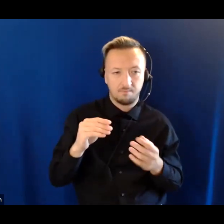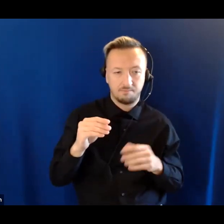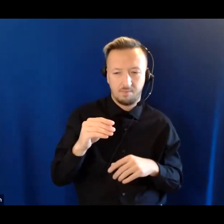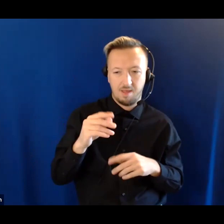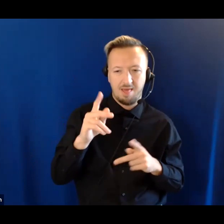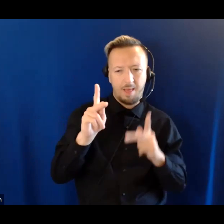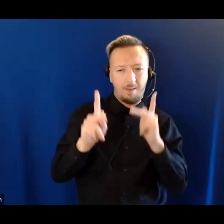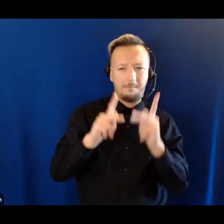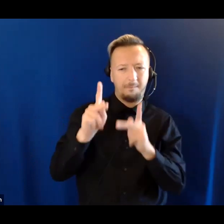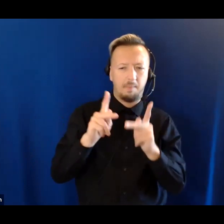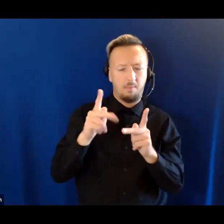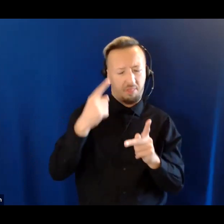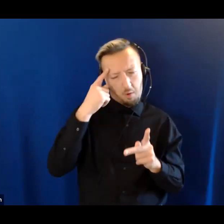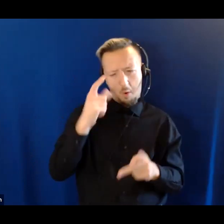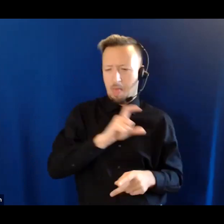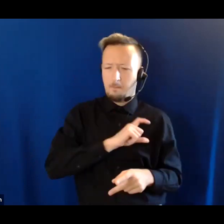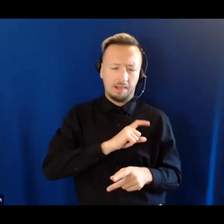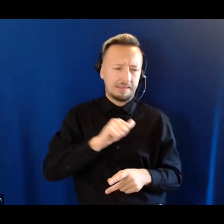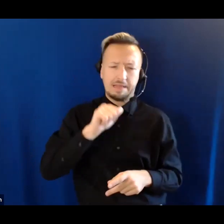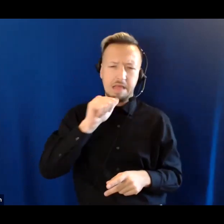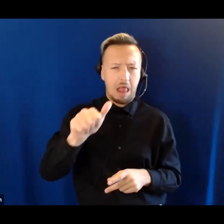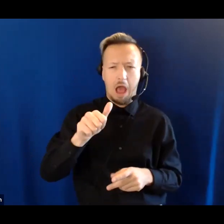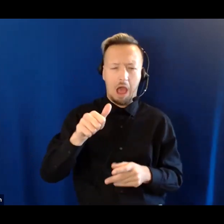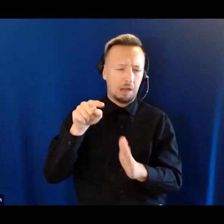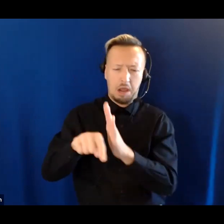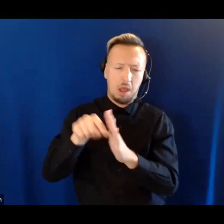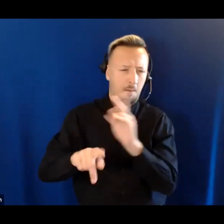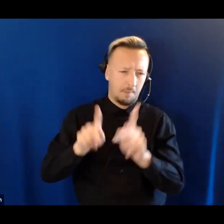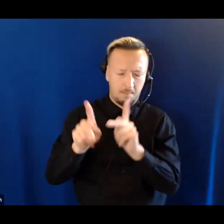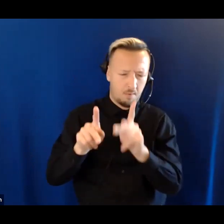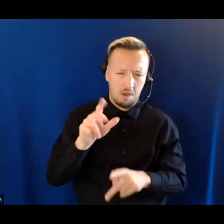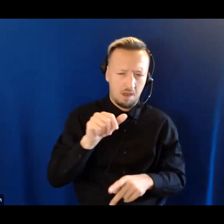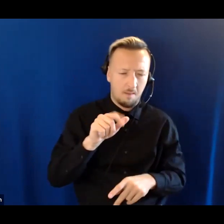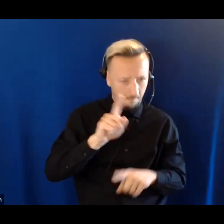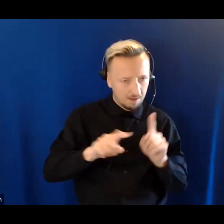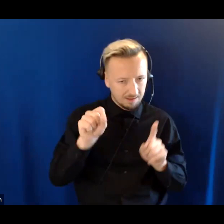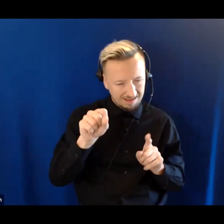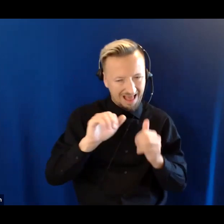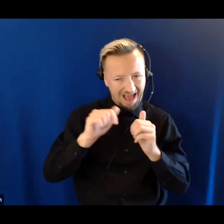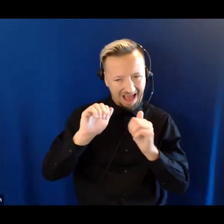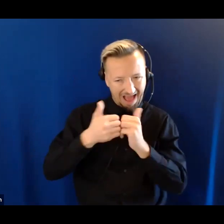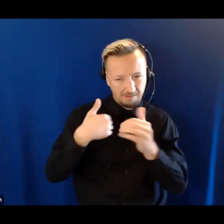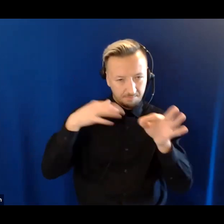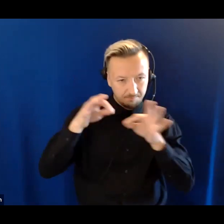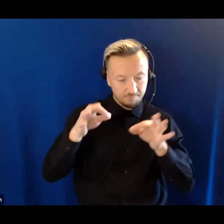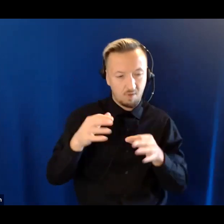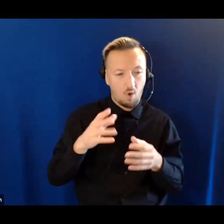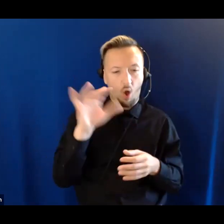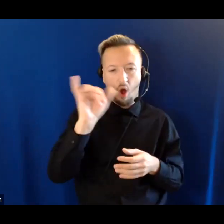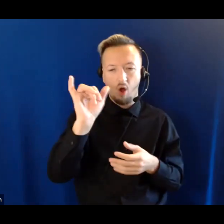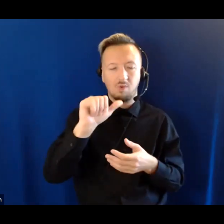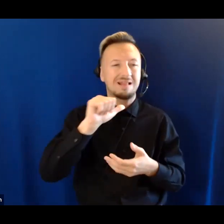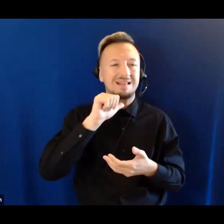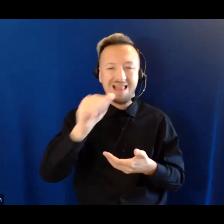murder people, right? So when I'm talking about exclusion, it's not just exclusion on not welcoming people into the